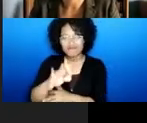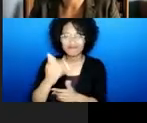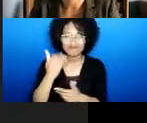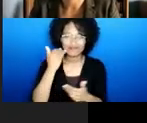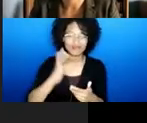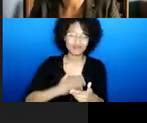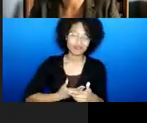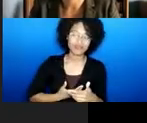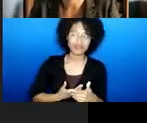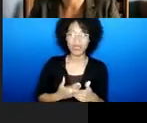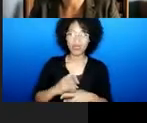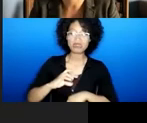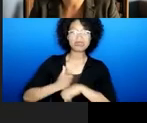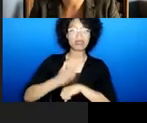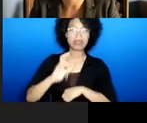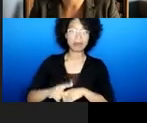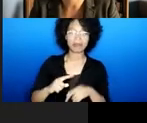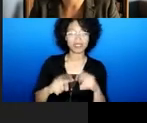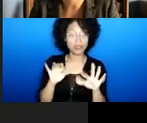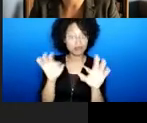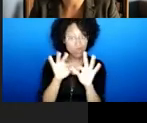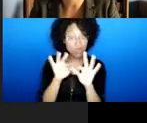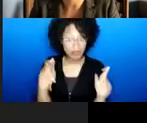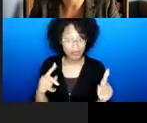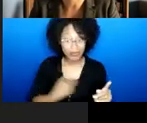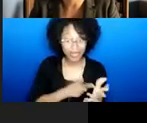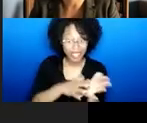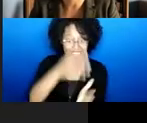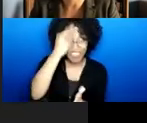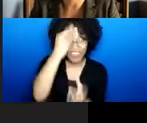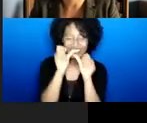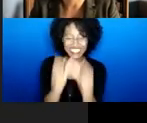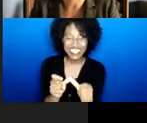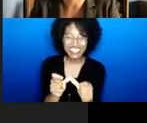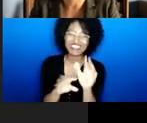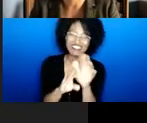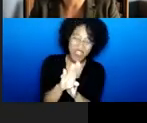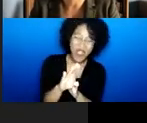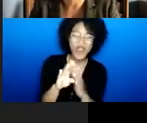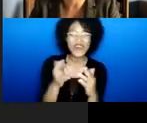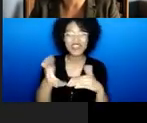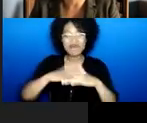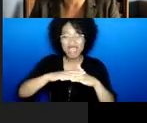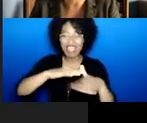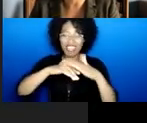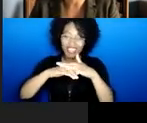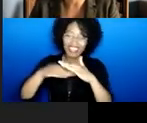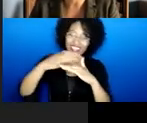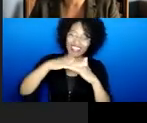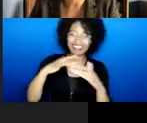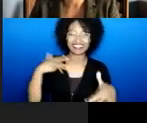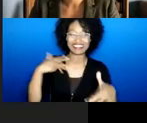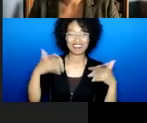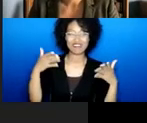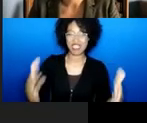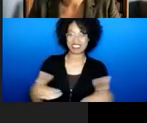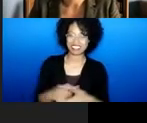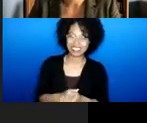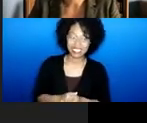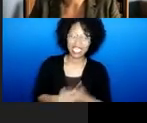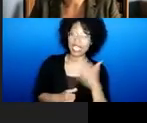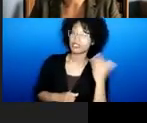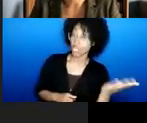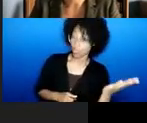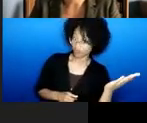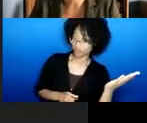important opportunities to learn from this year's conference and continue to grow and build in really exciting ways. So if